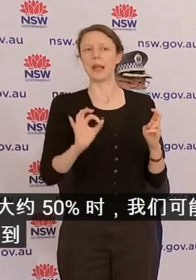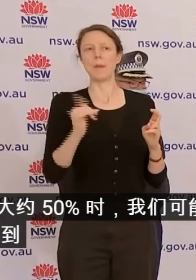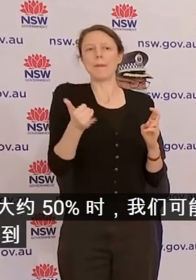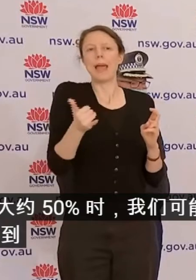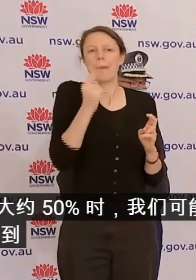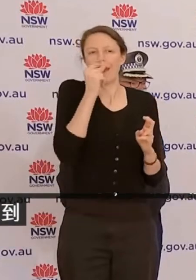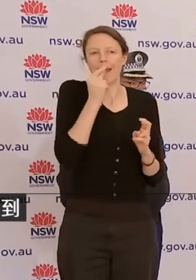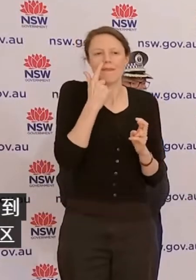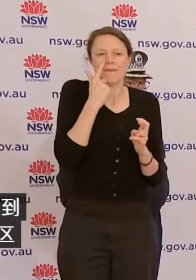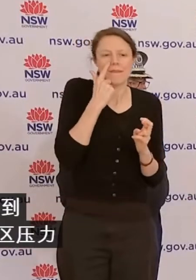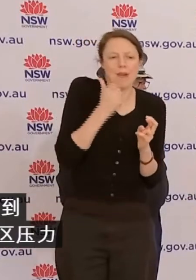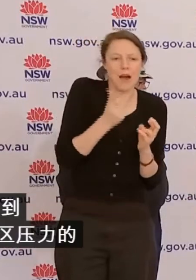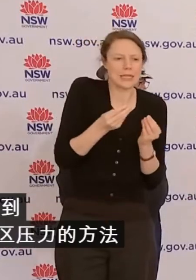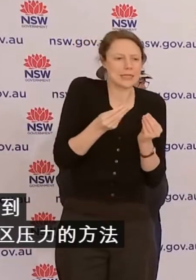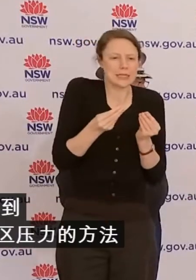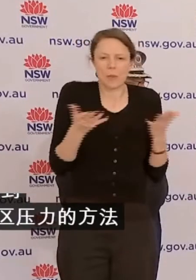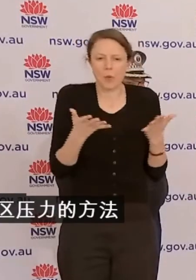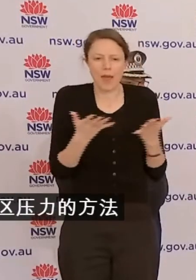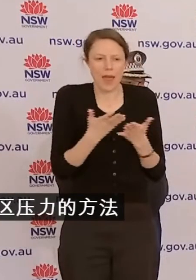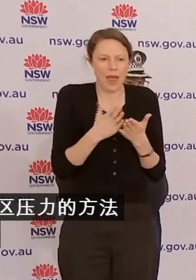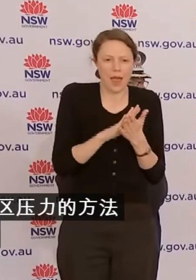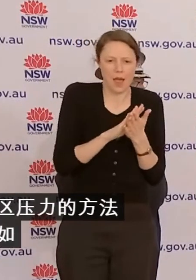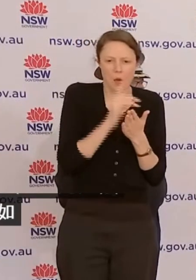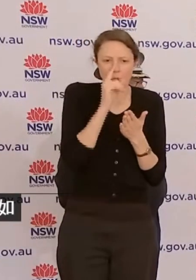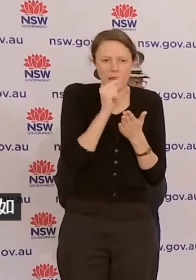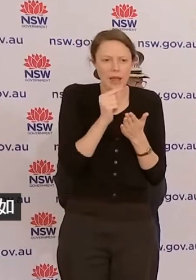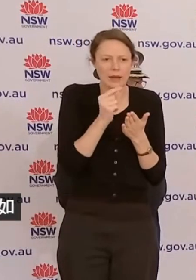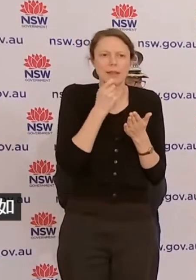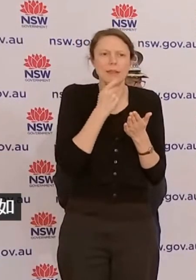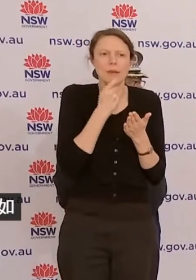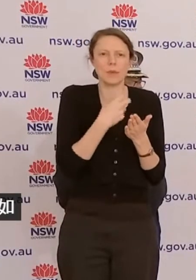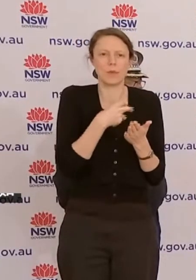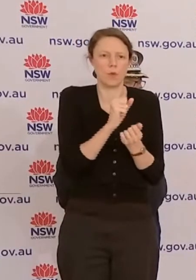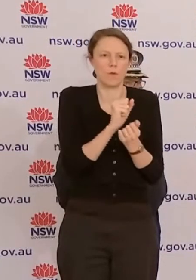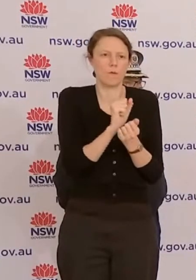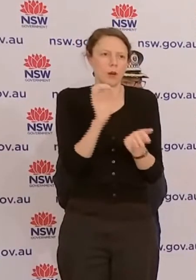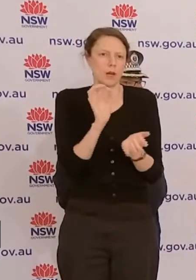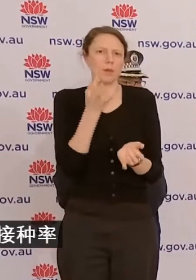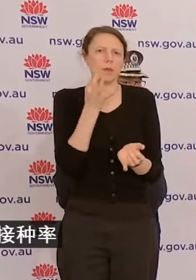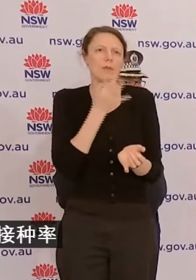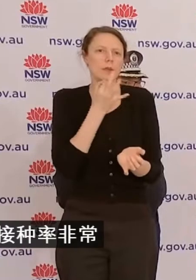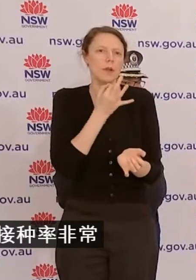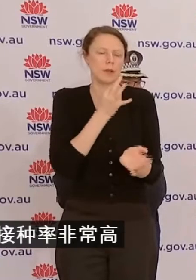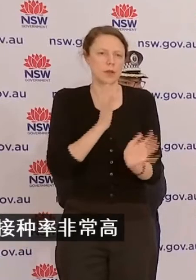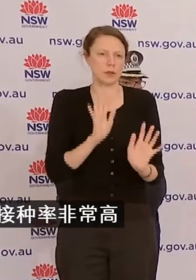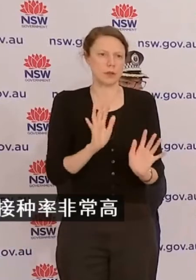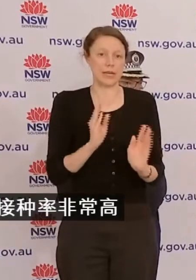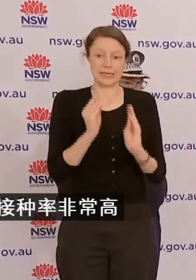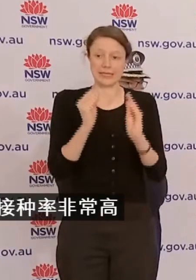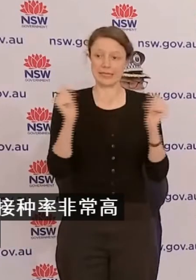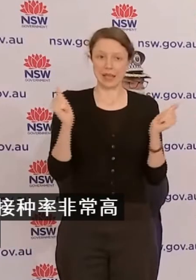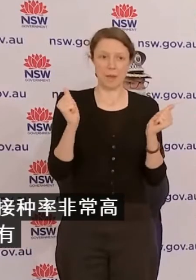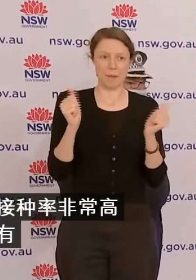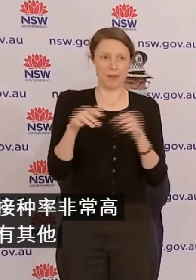ways to ease the pressure in some communities. There are some communities, as the Premier has said, that have very, very high rates of double